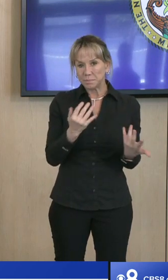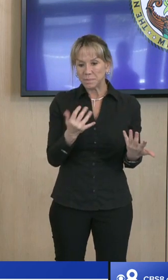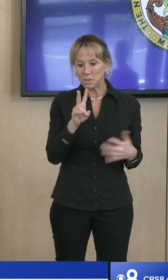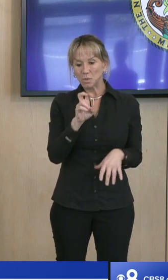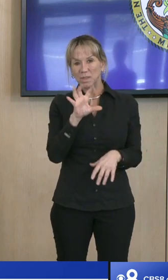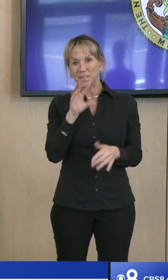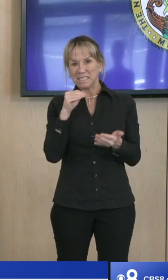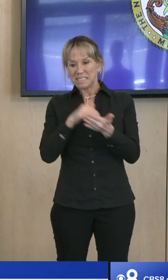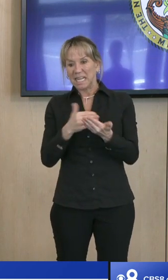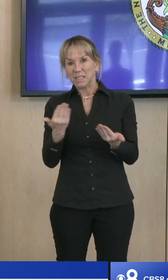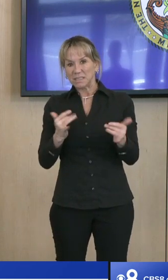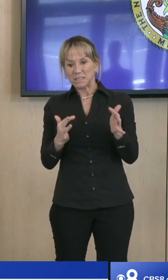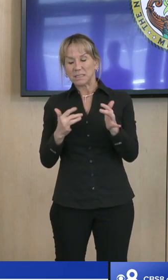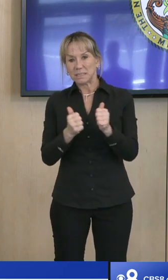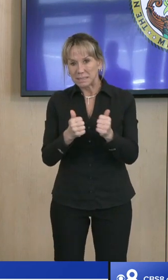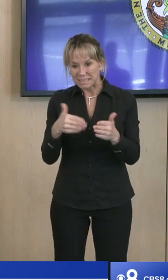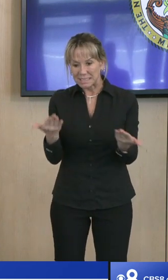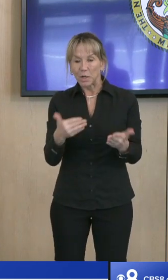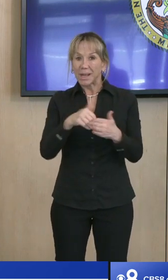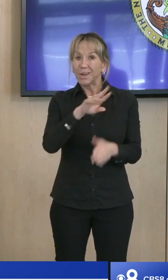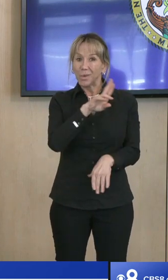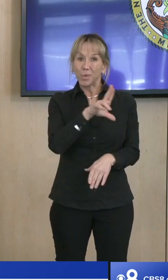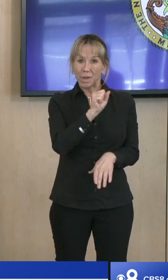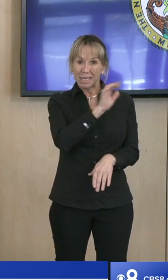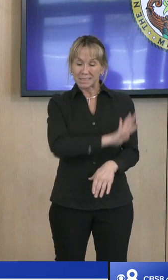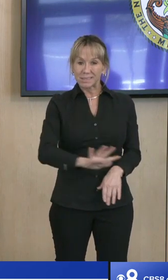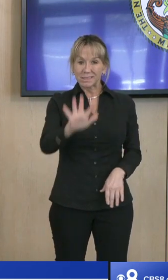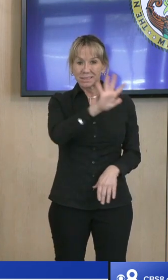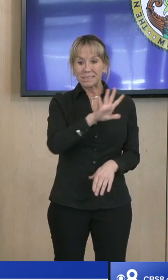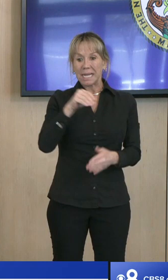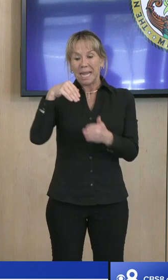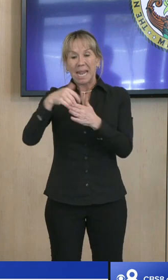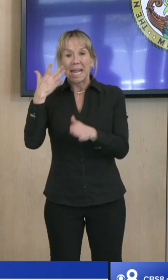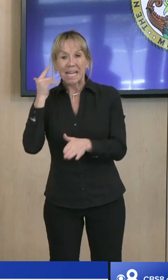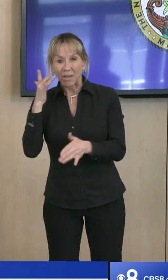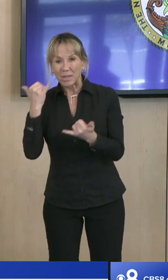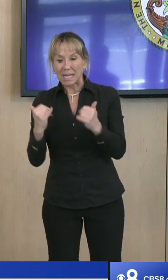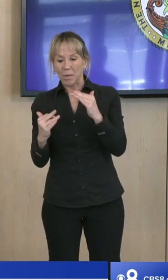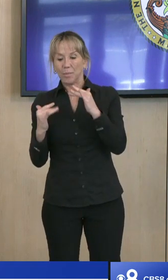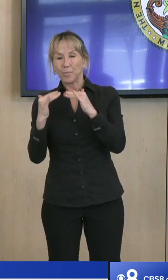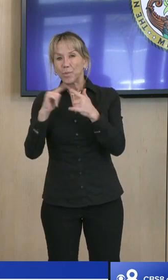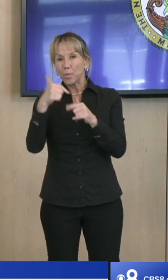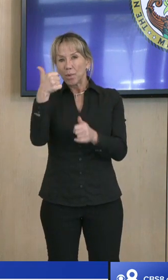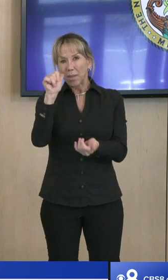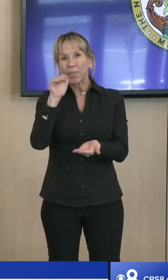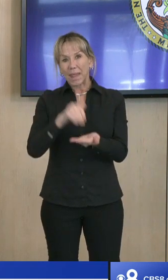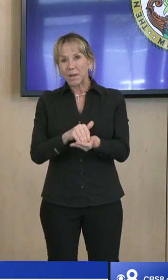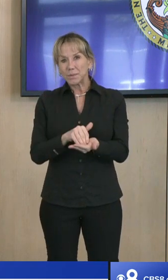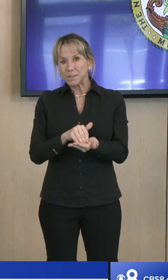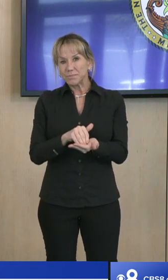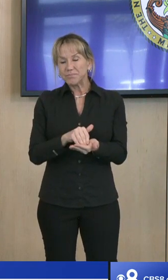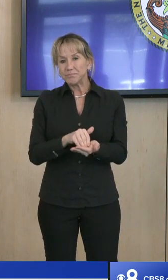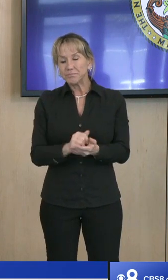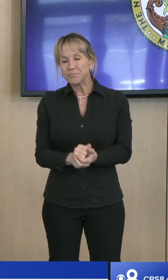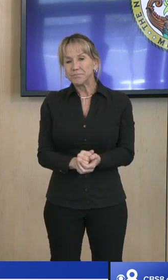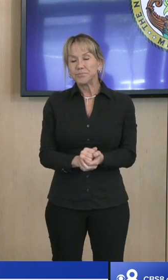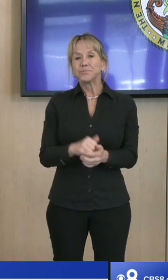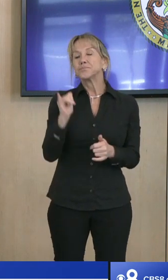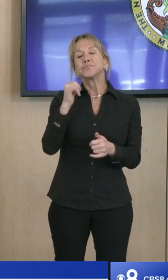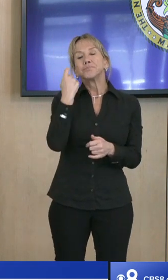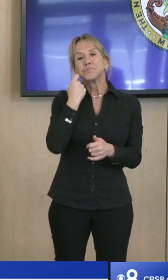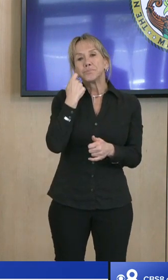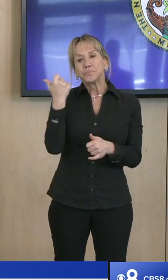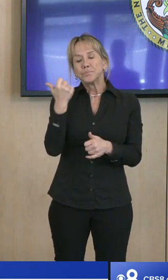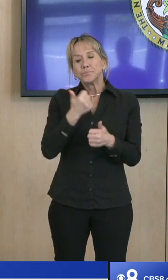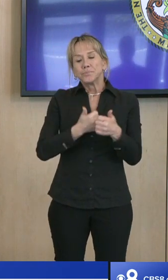States and approaching 10,000 cases in California. As Supervisor Fletcher mentioned, we have